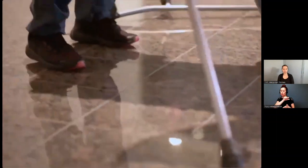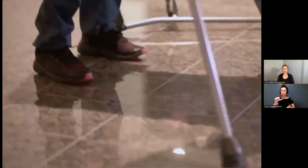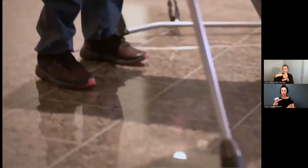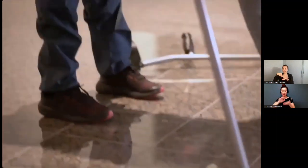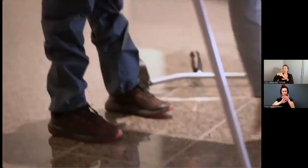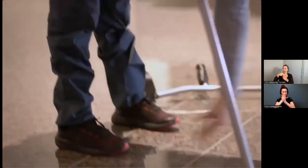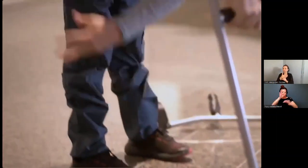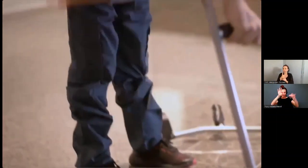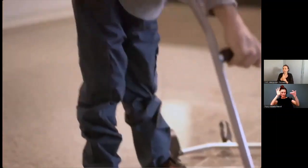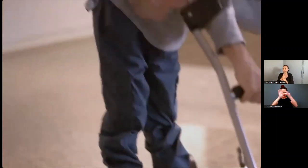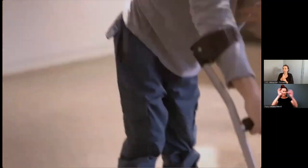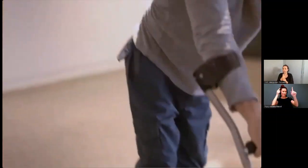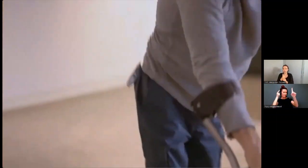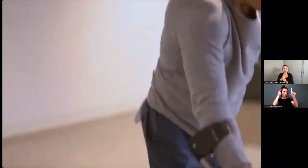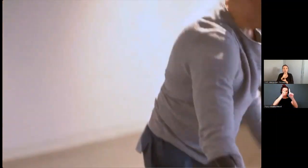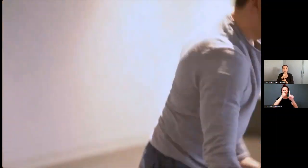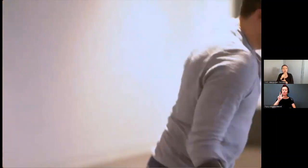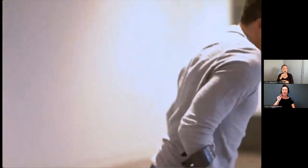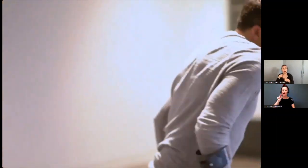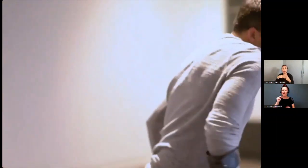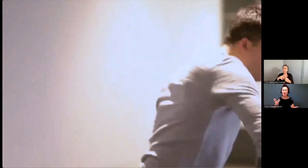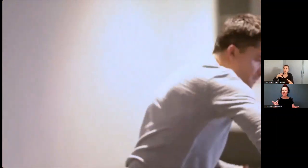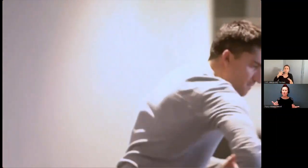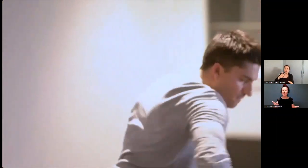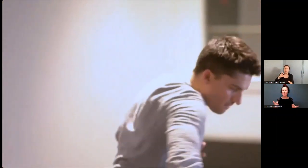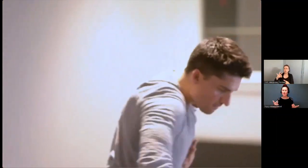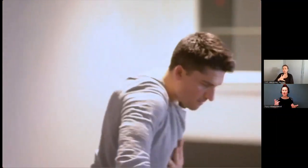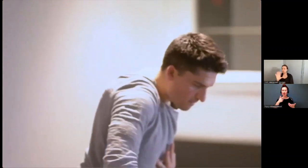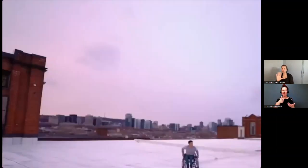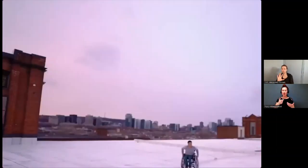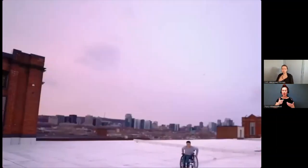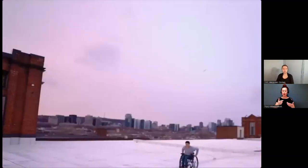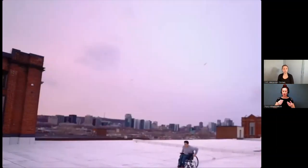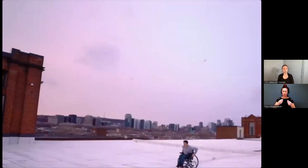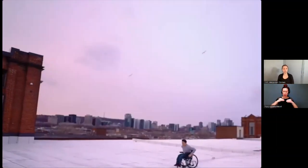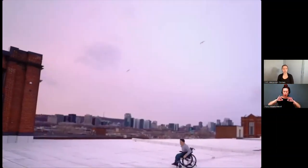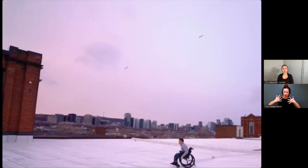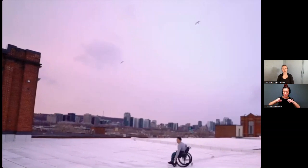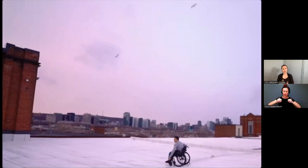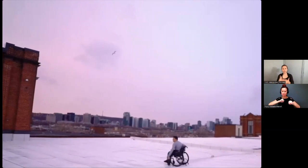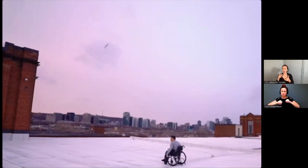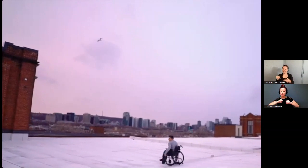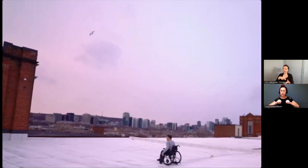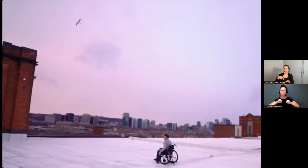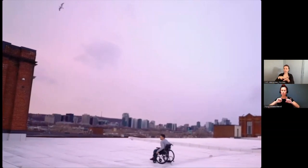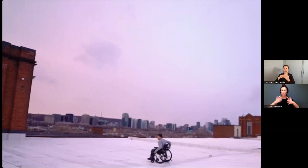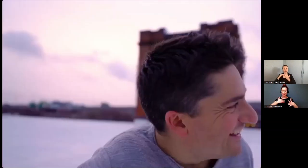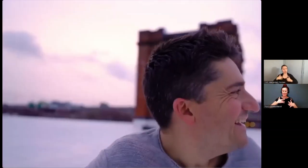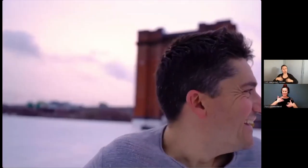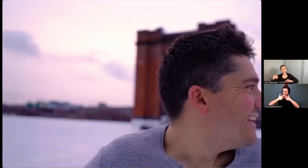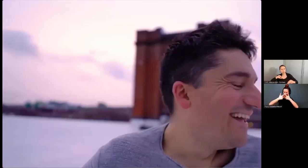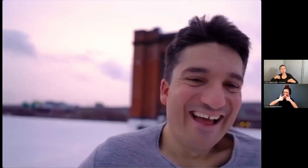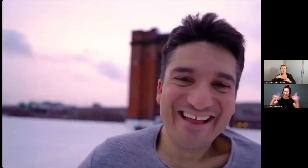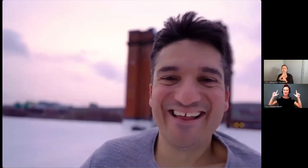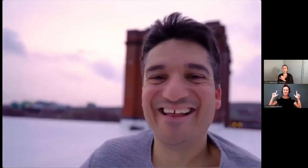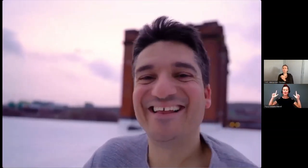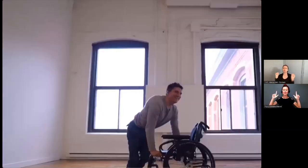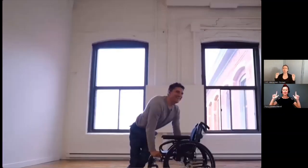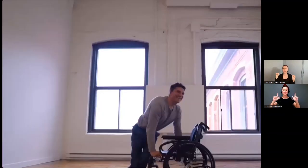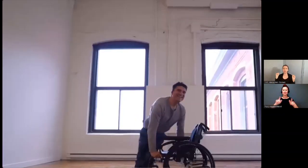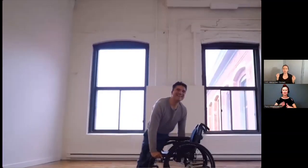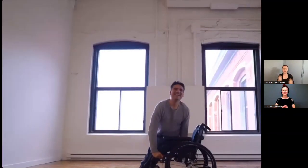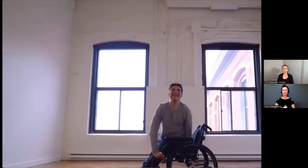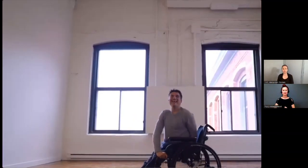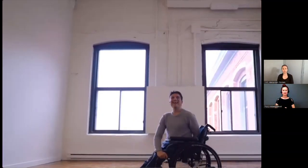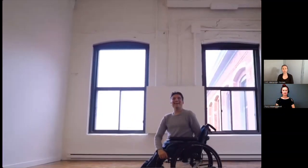Dance is not a question of perfection. C'est une façon de bouger pour se It's sentir a way of moving to feel free.